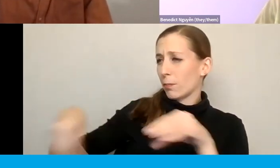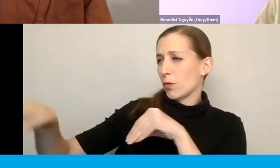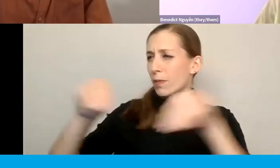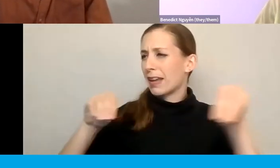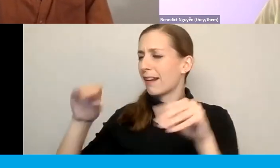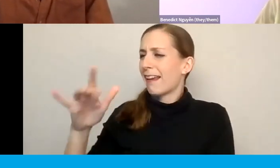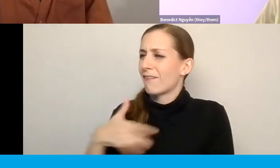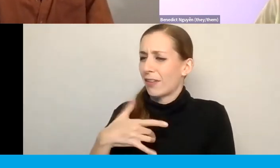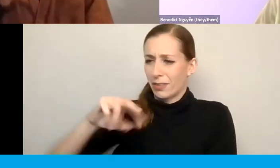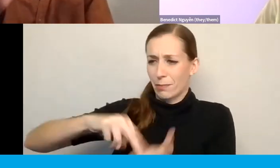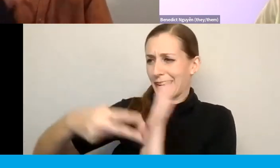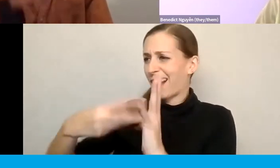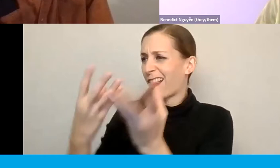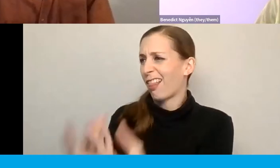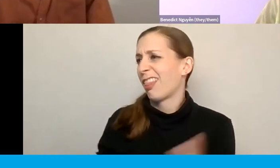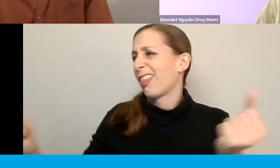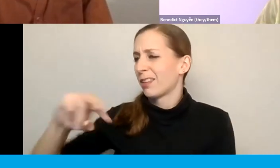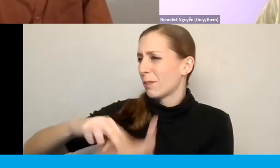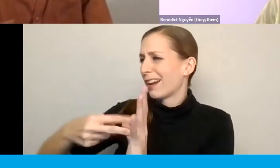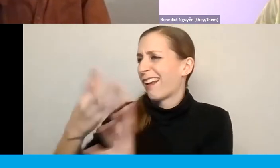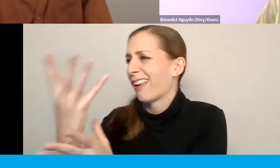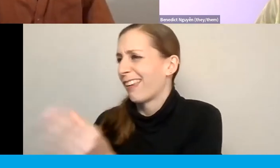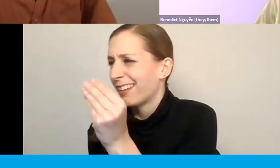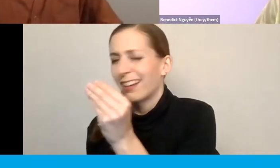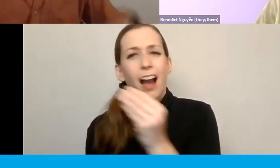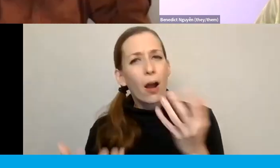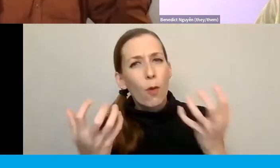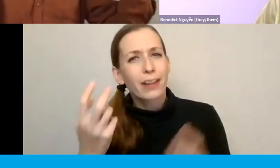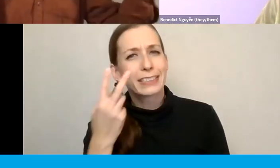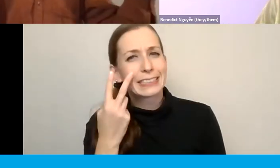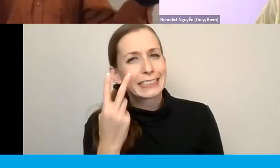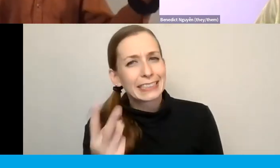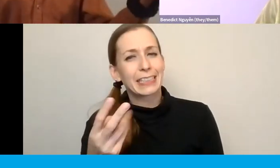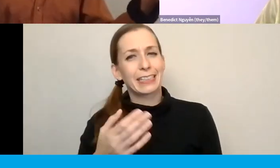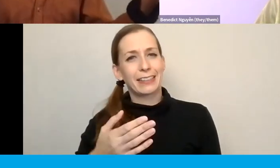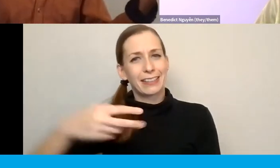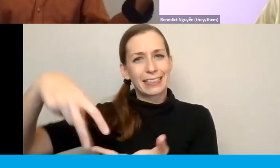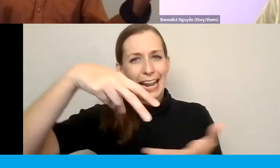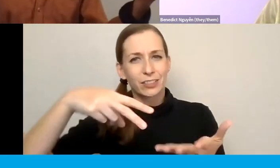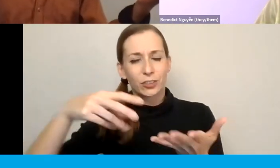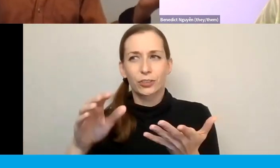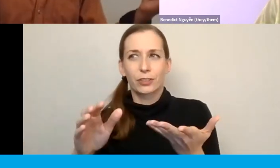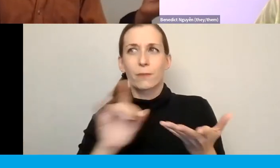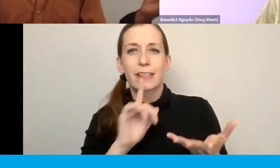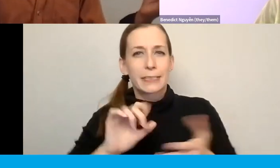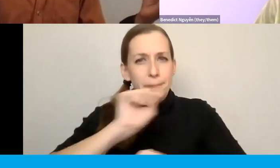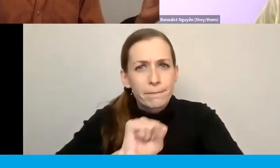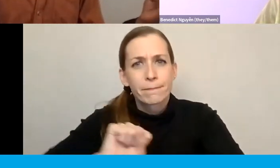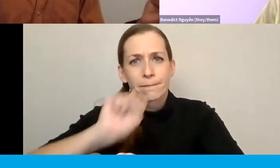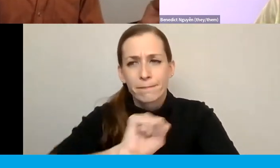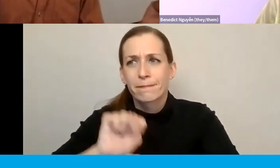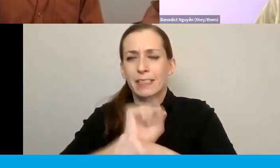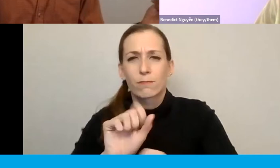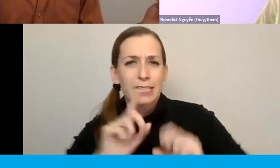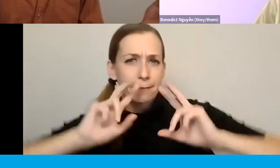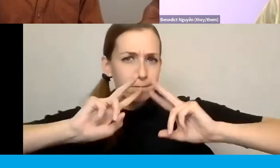I became really sort of fascinated seeing them work through that, like the labor of like sitting with something, touching your fingers, like